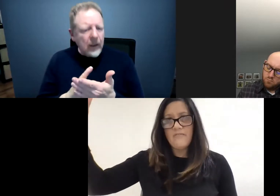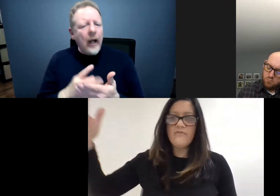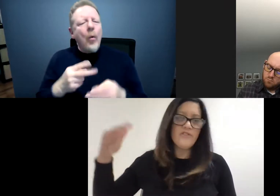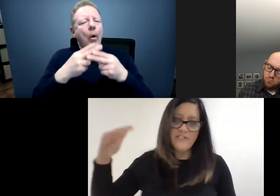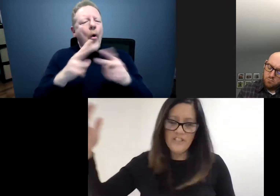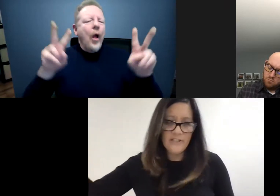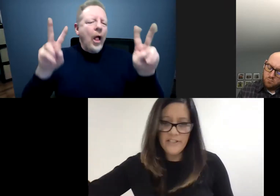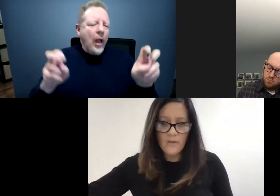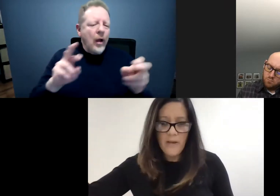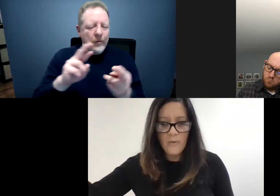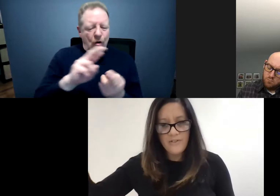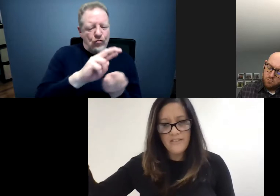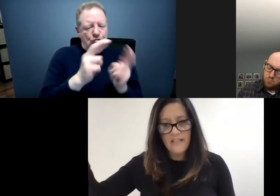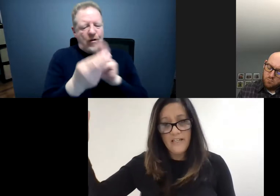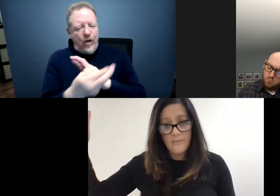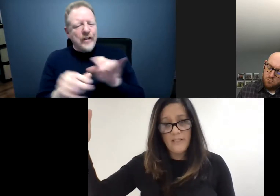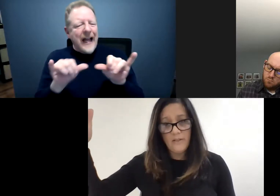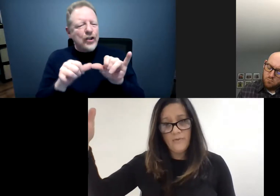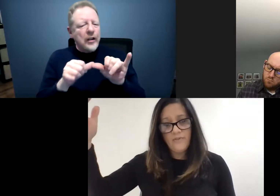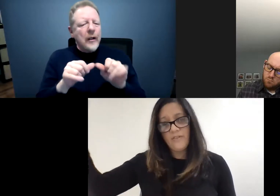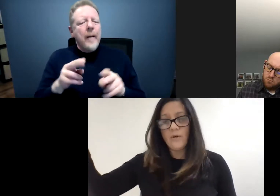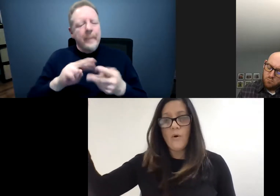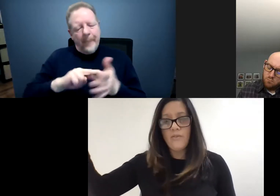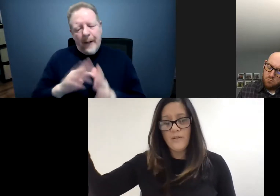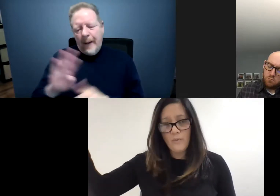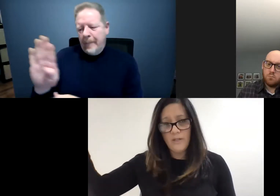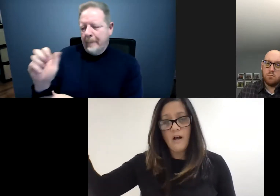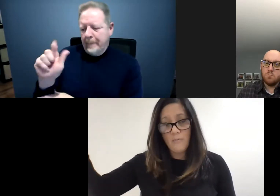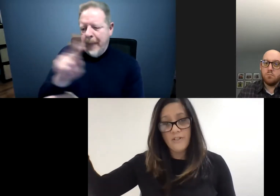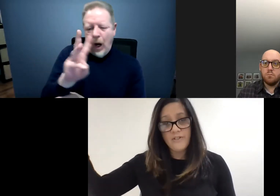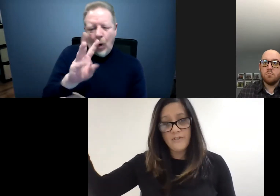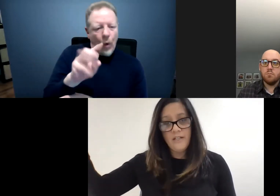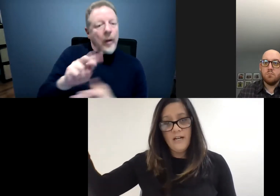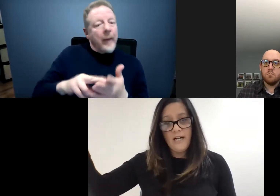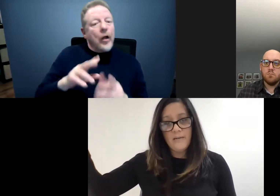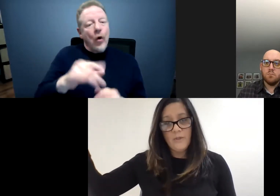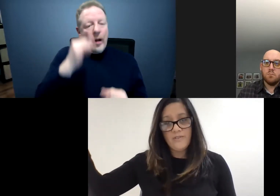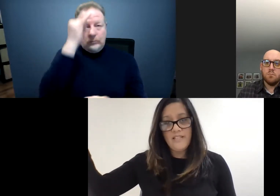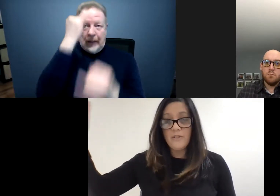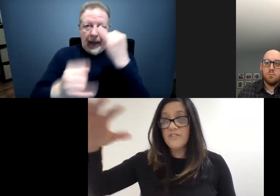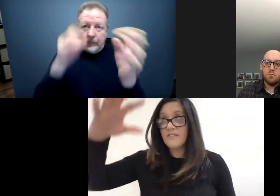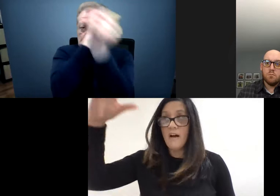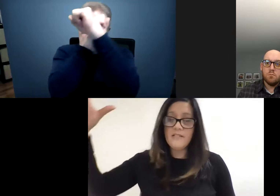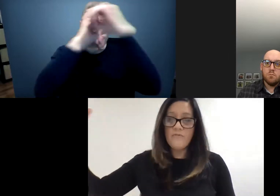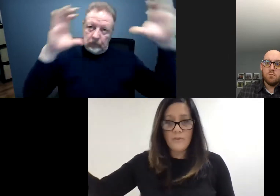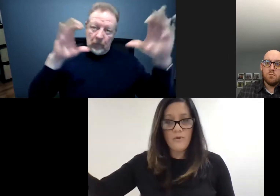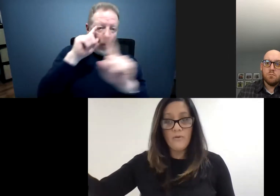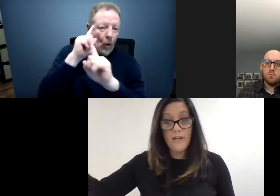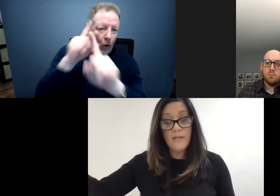reverse engineering or backwards design, meaning you set the goal that you want to accomplish. You establish this concept for the program and you